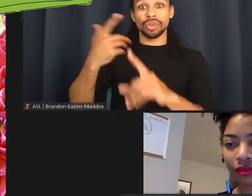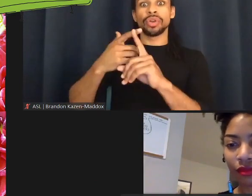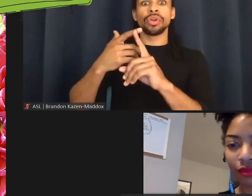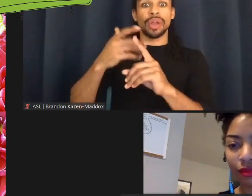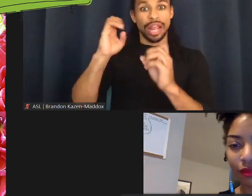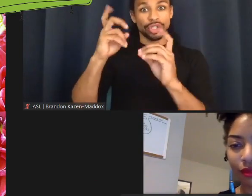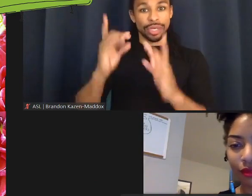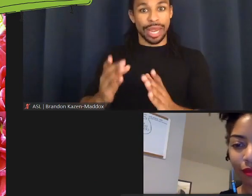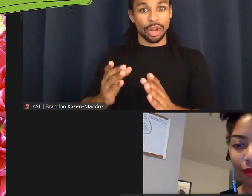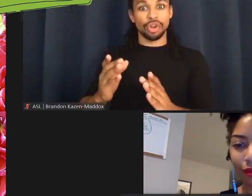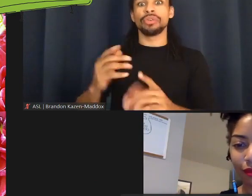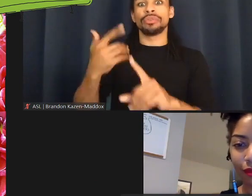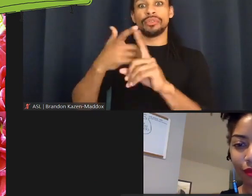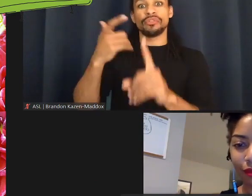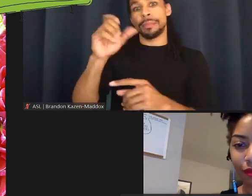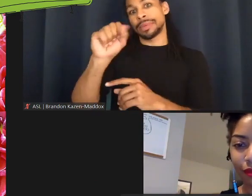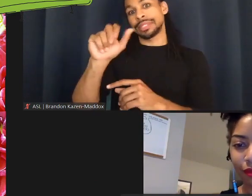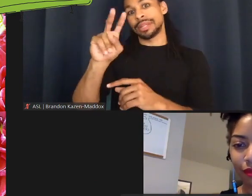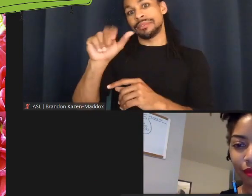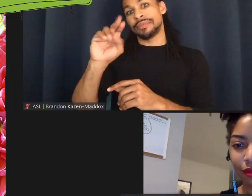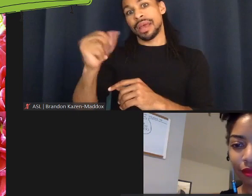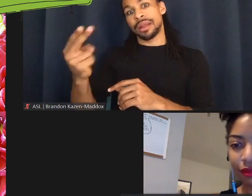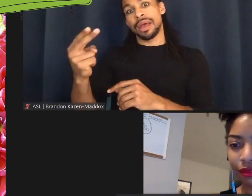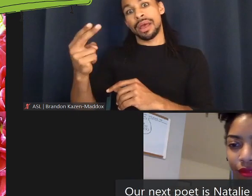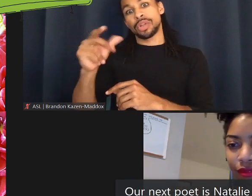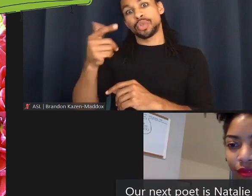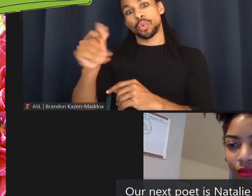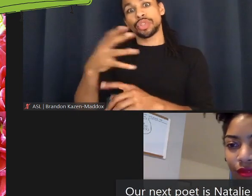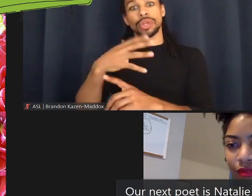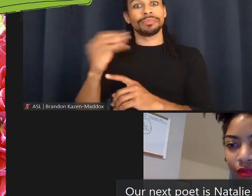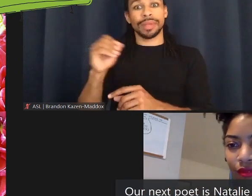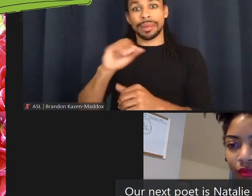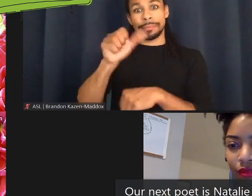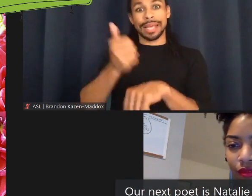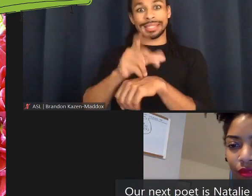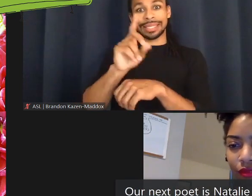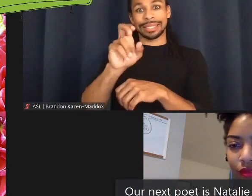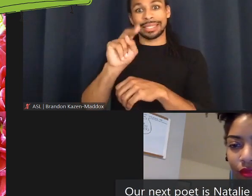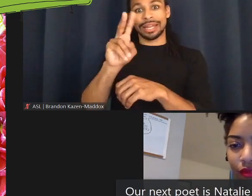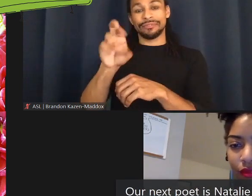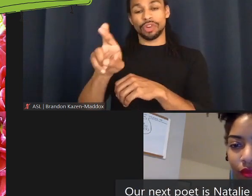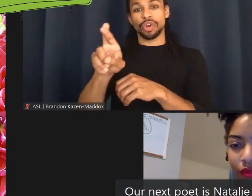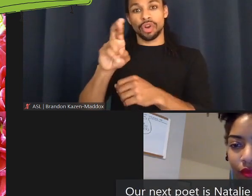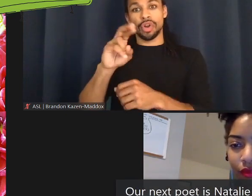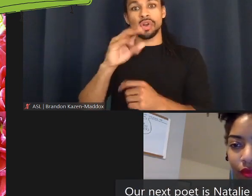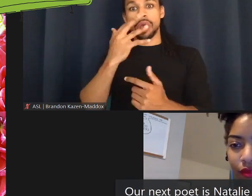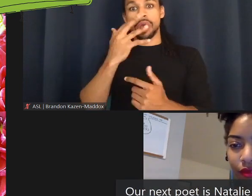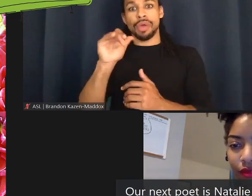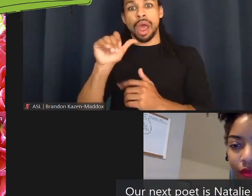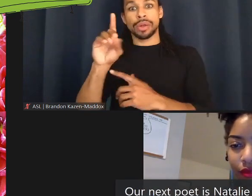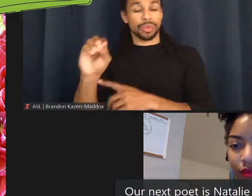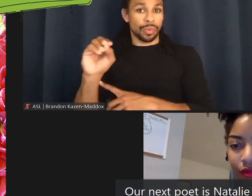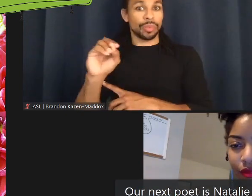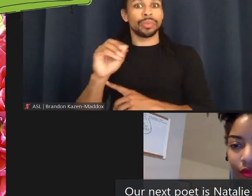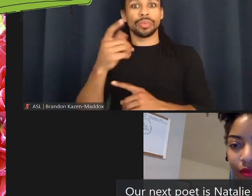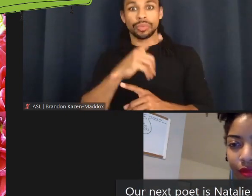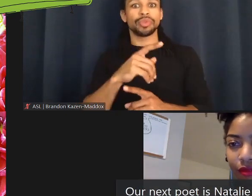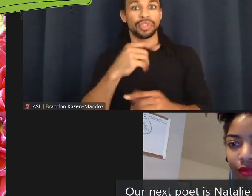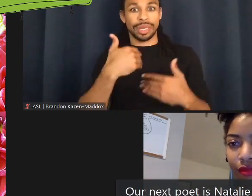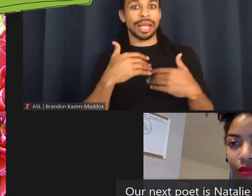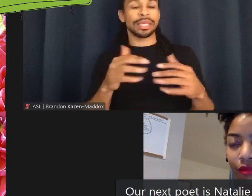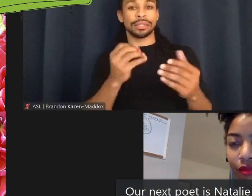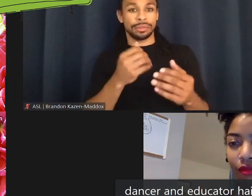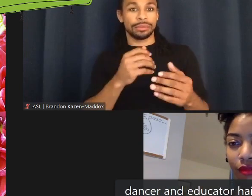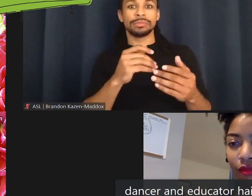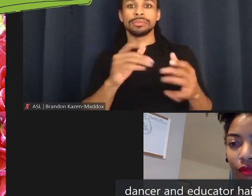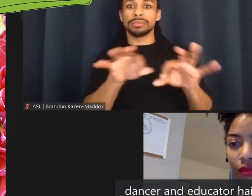Georgia, and based in Denver, Colorado. She completed her MFA in poetry at the University of Colorado Boulder. Natalie is a